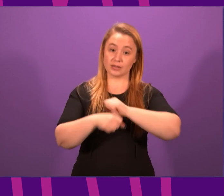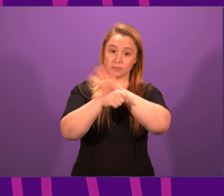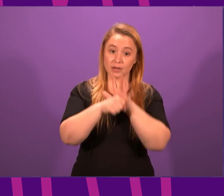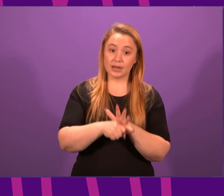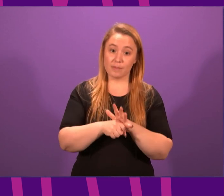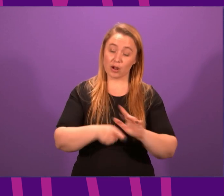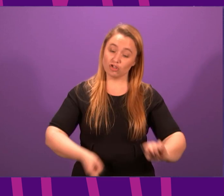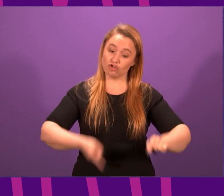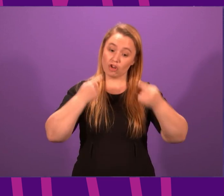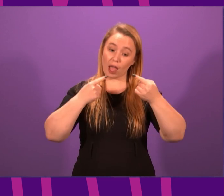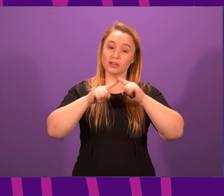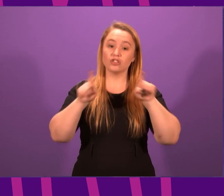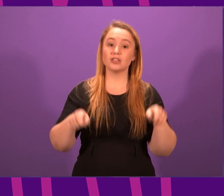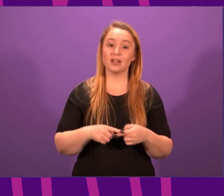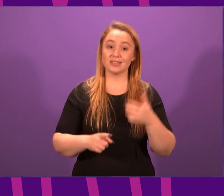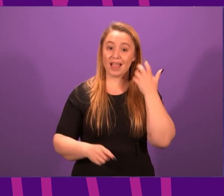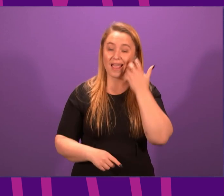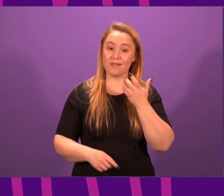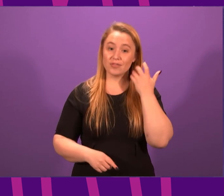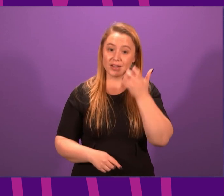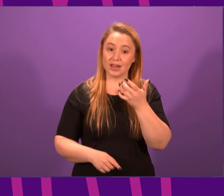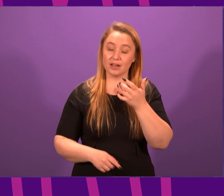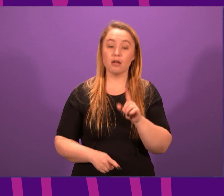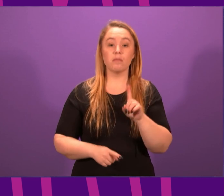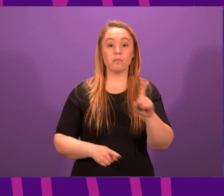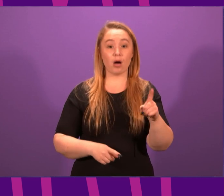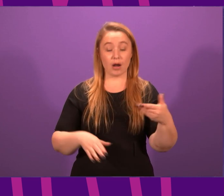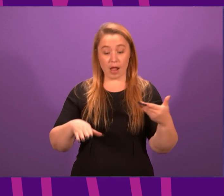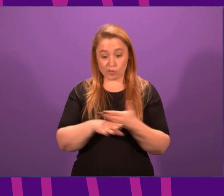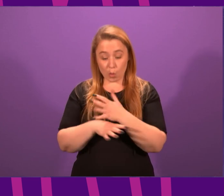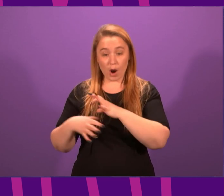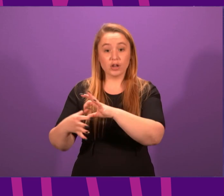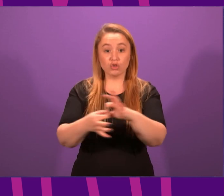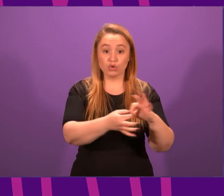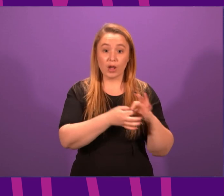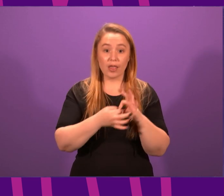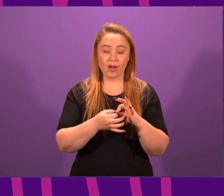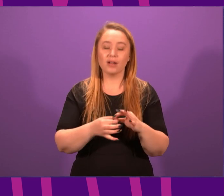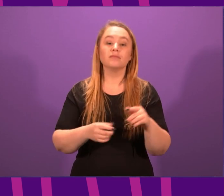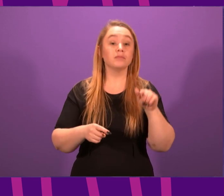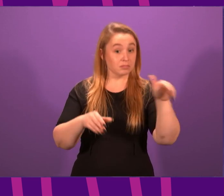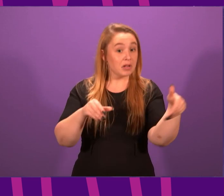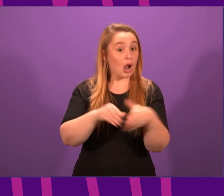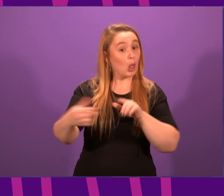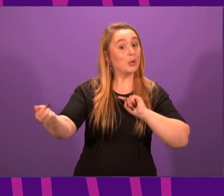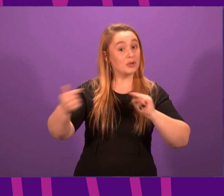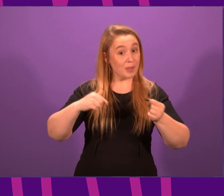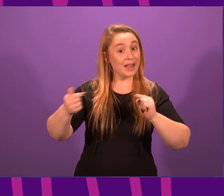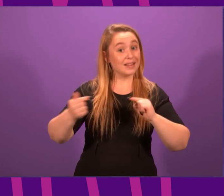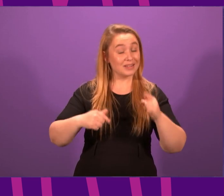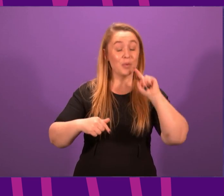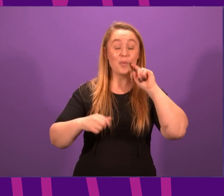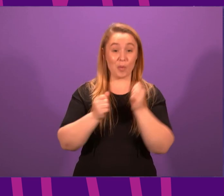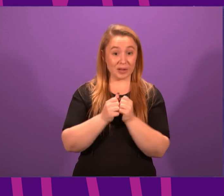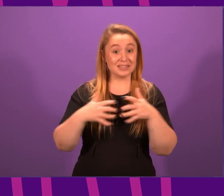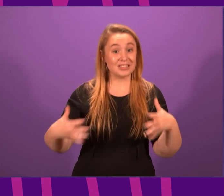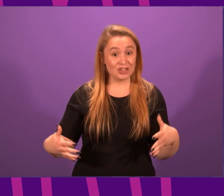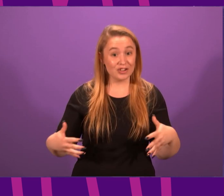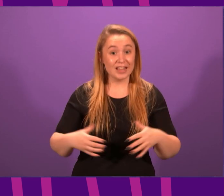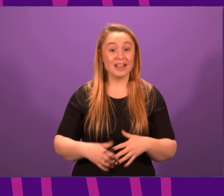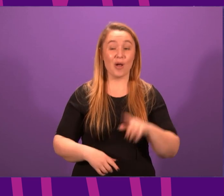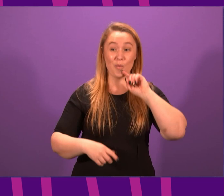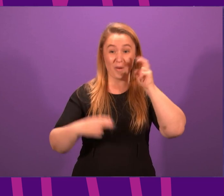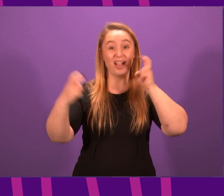us every day. But working together, not without debate, not without disagreement, certainly not